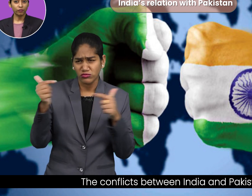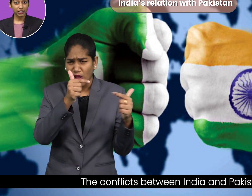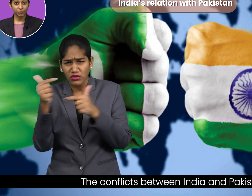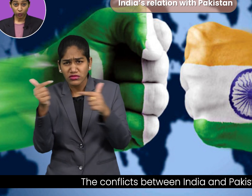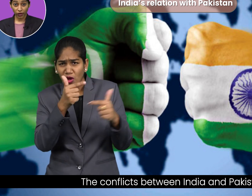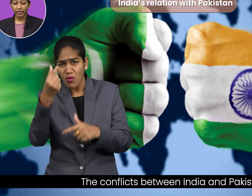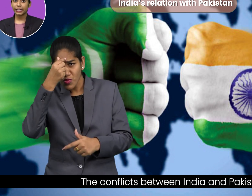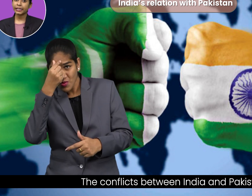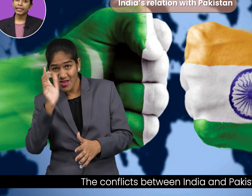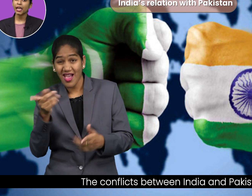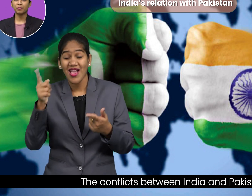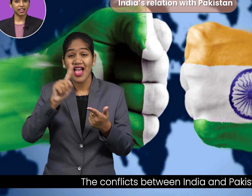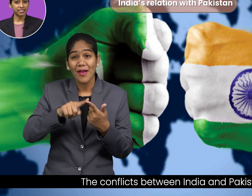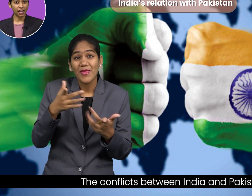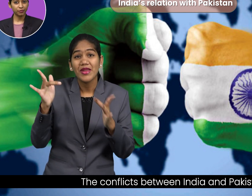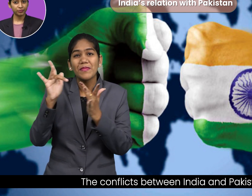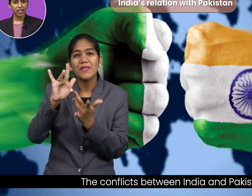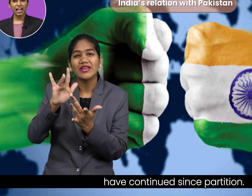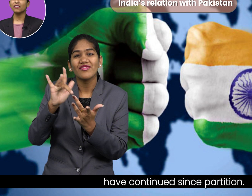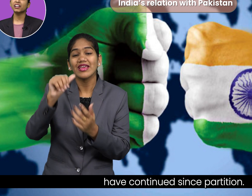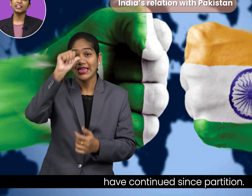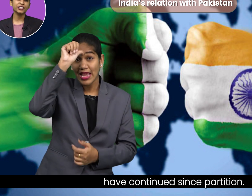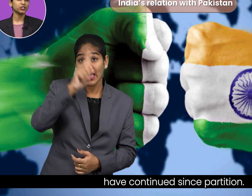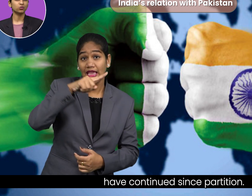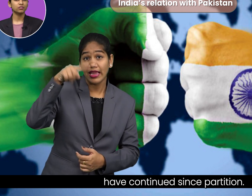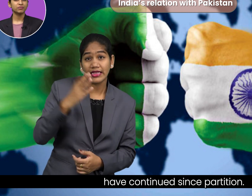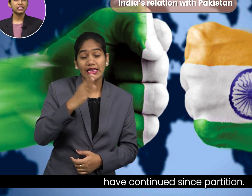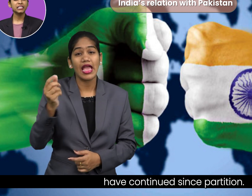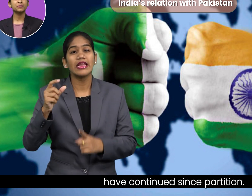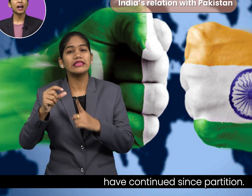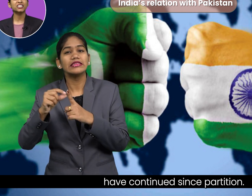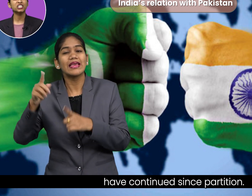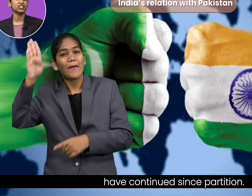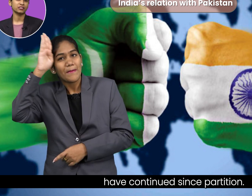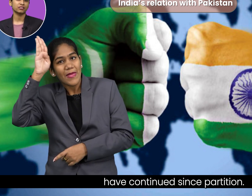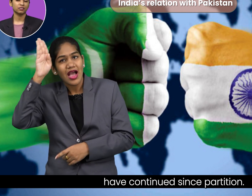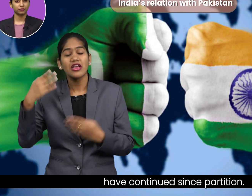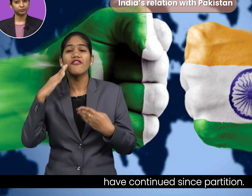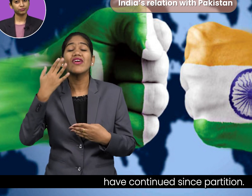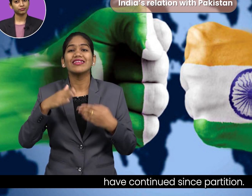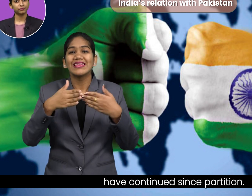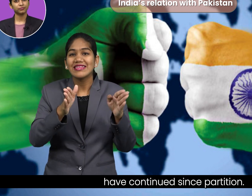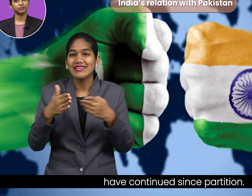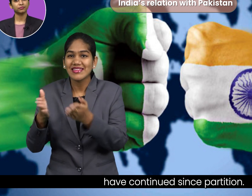The conflicts between India and Pakistan have continued since partition.